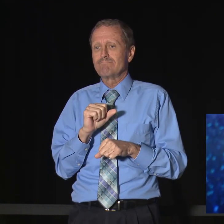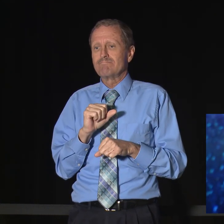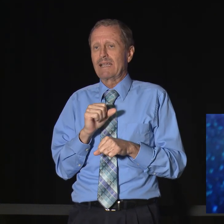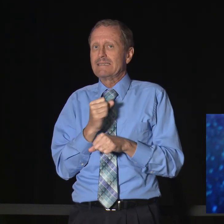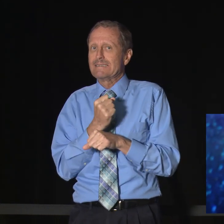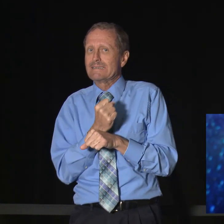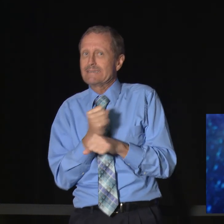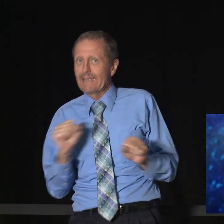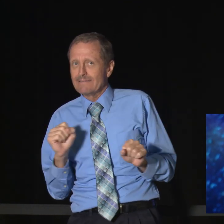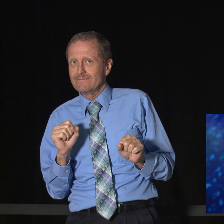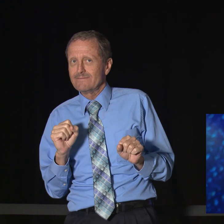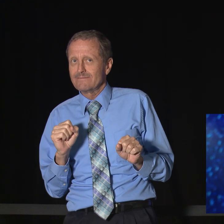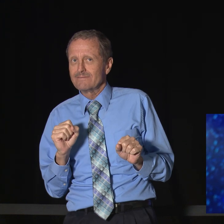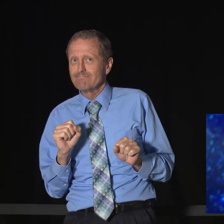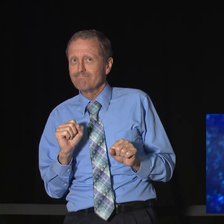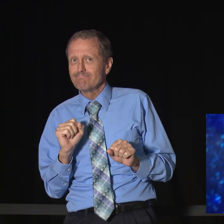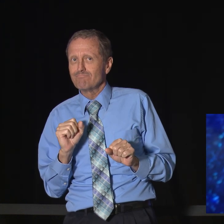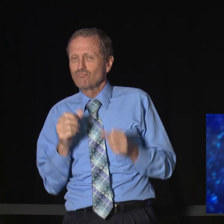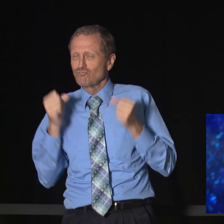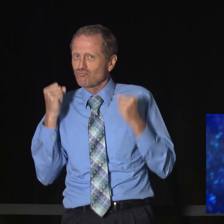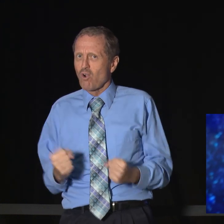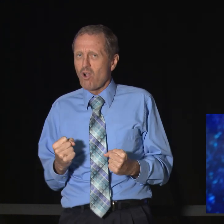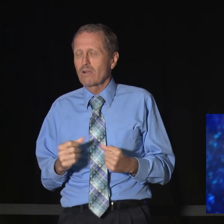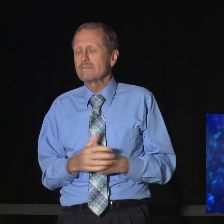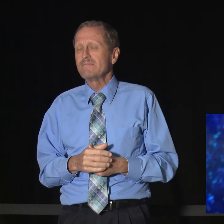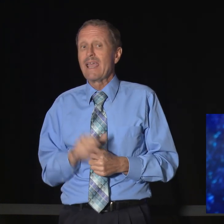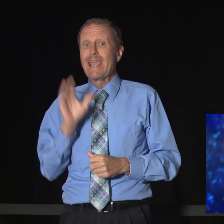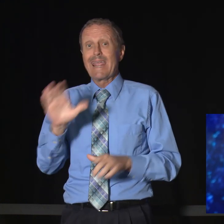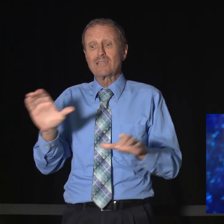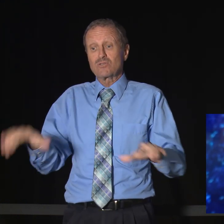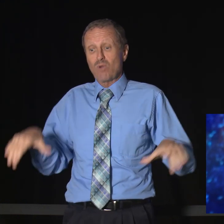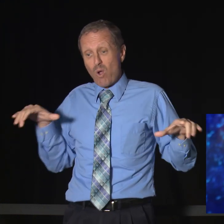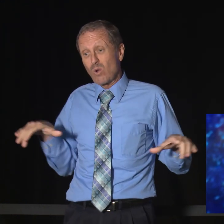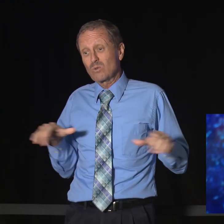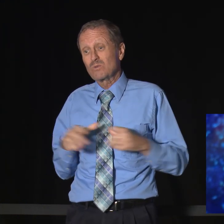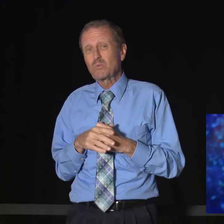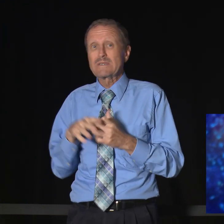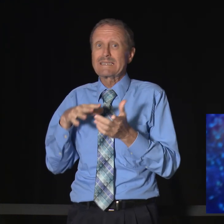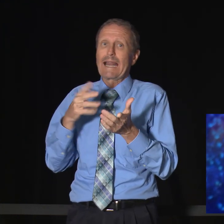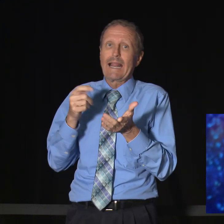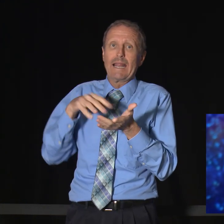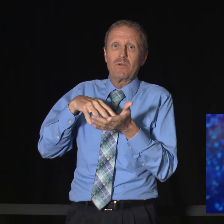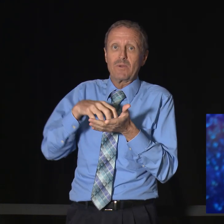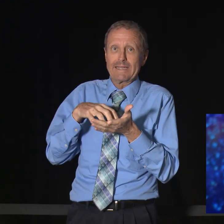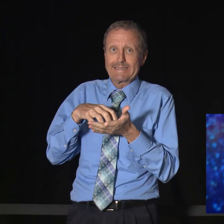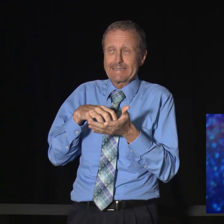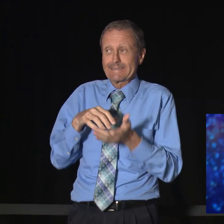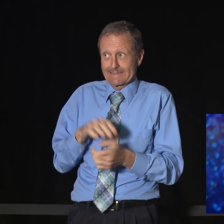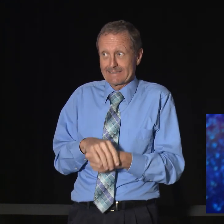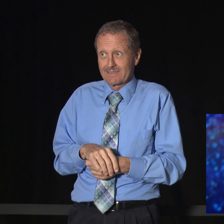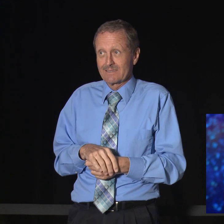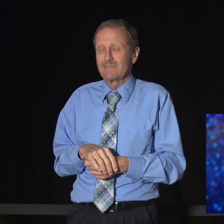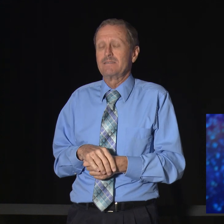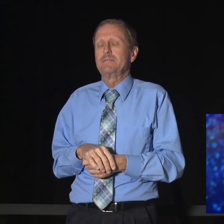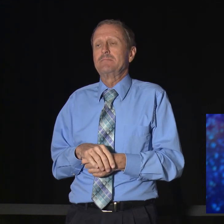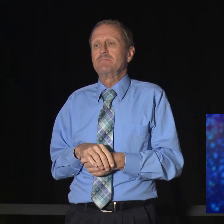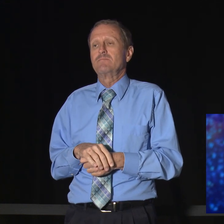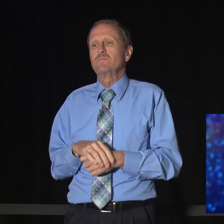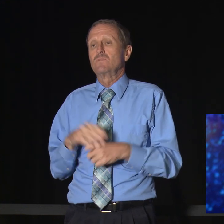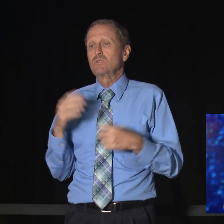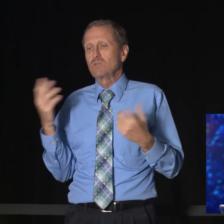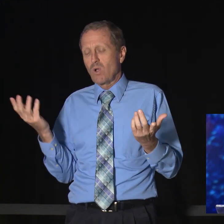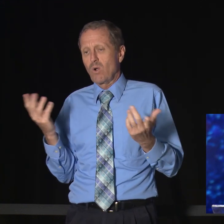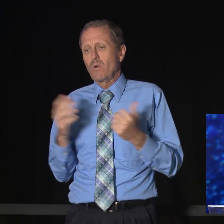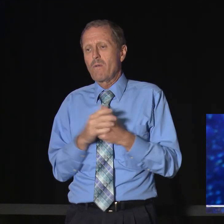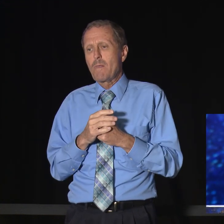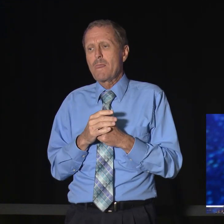Are you with me tonight? His throne was most certainly not secure. And so